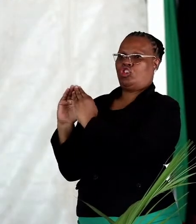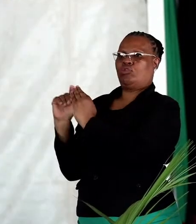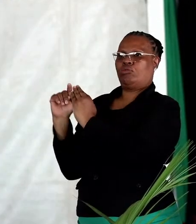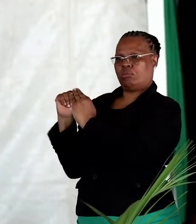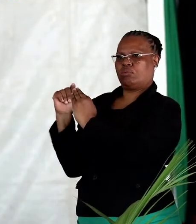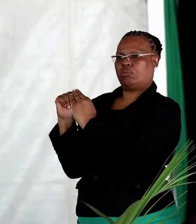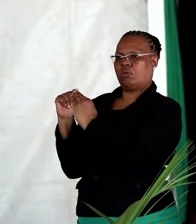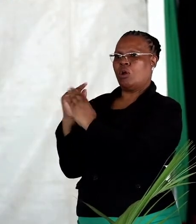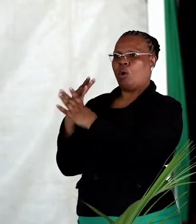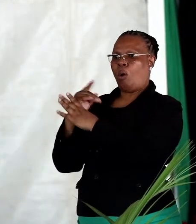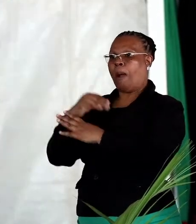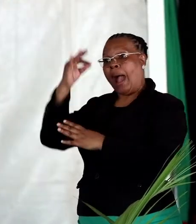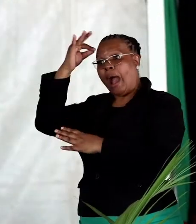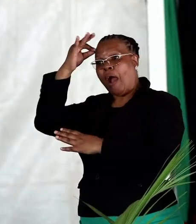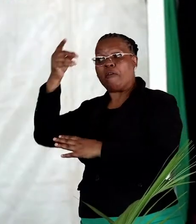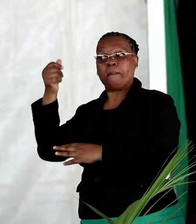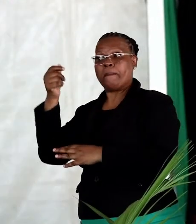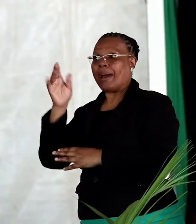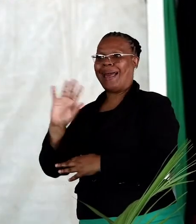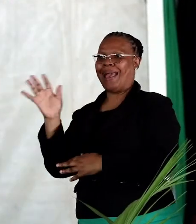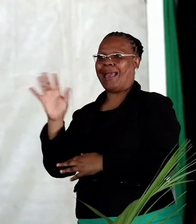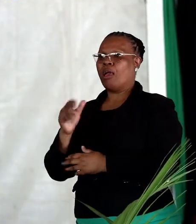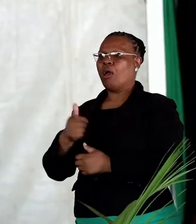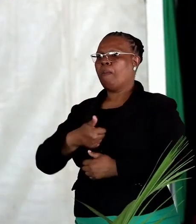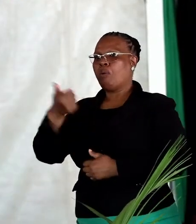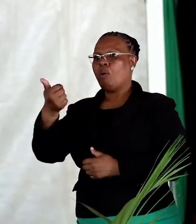iphume embuthweni.